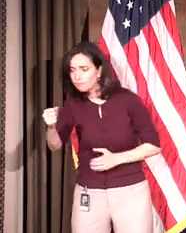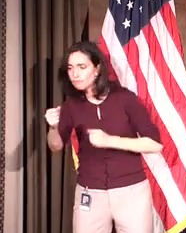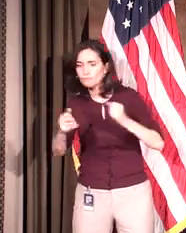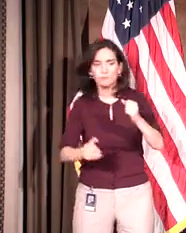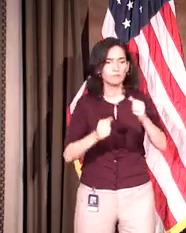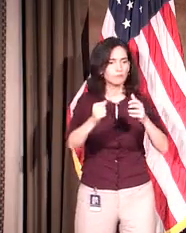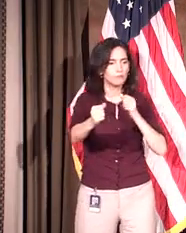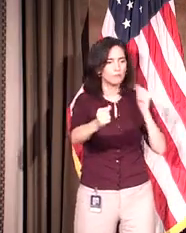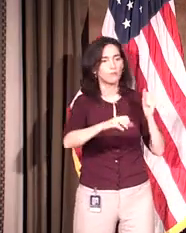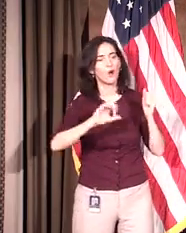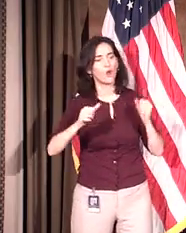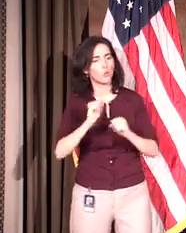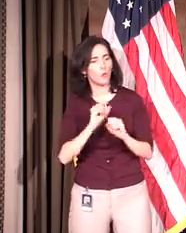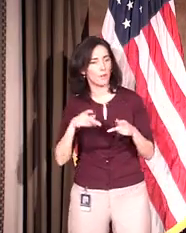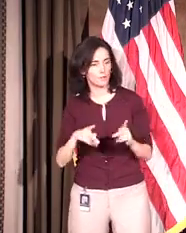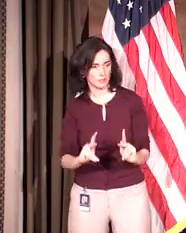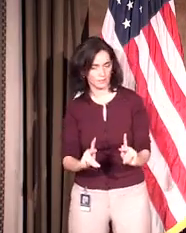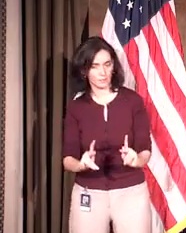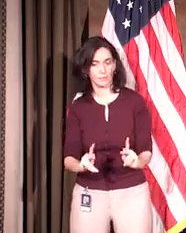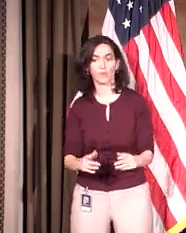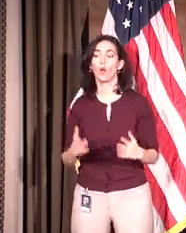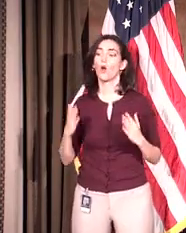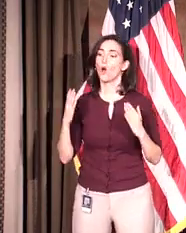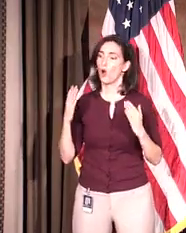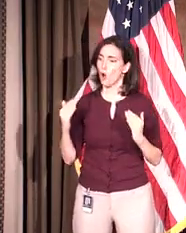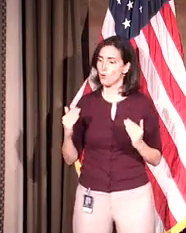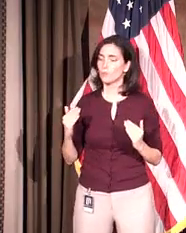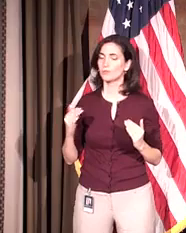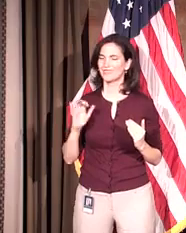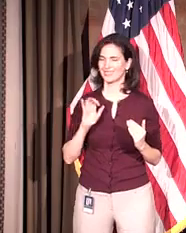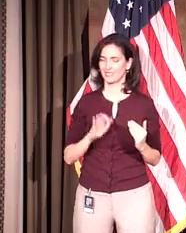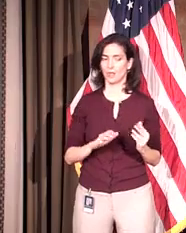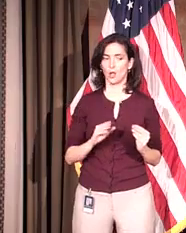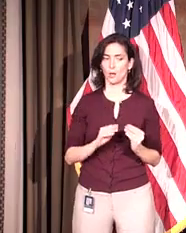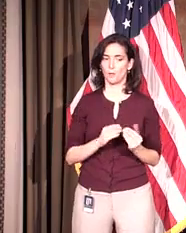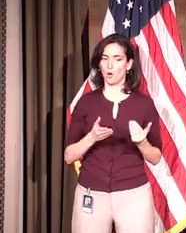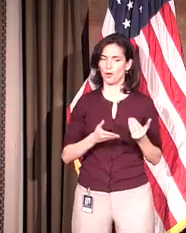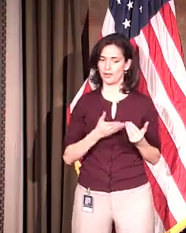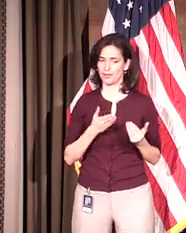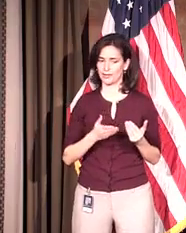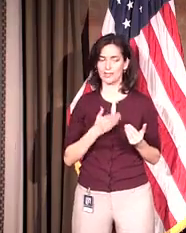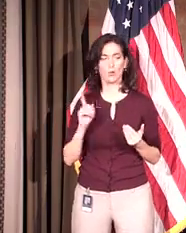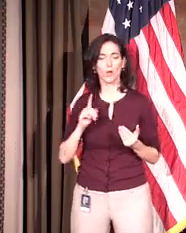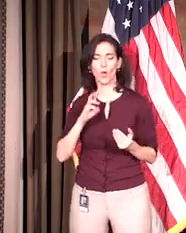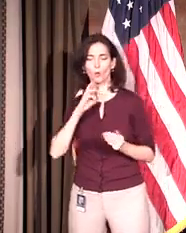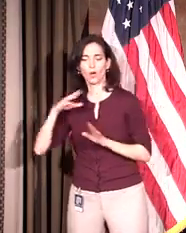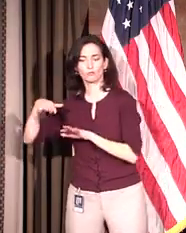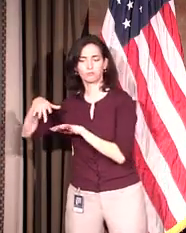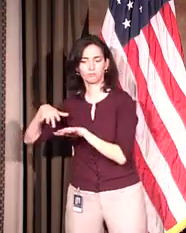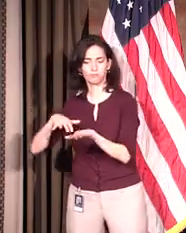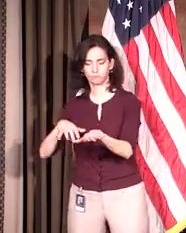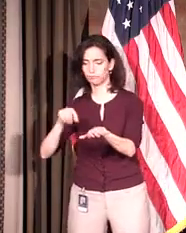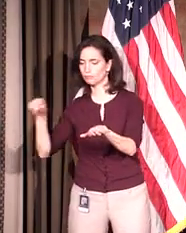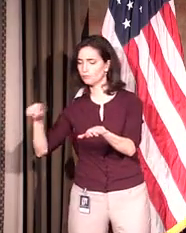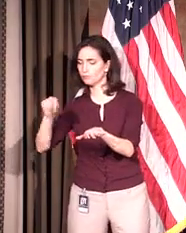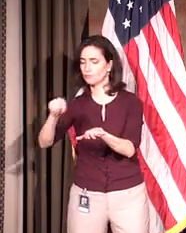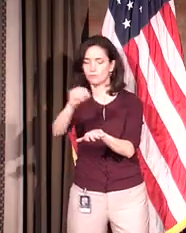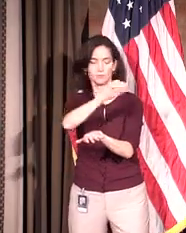opportunities. And hopefully that's going to be a little bit easier along the river, because that's where we have